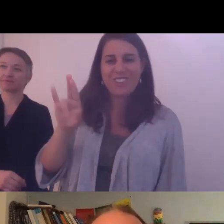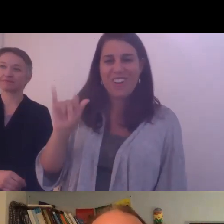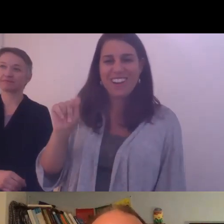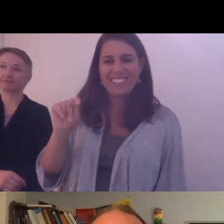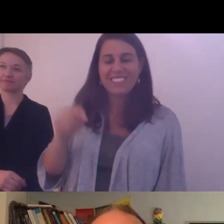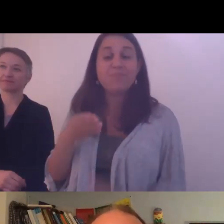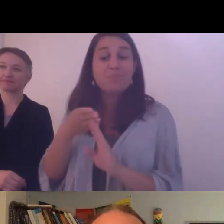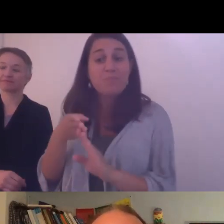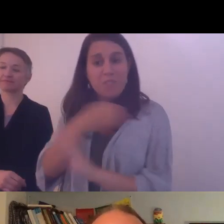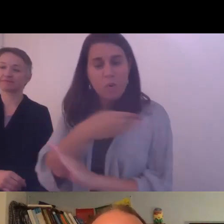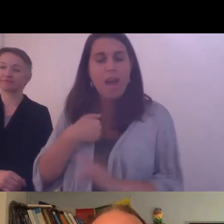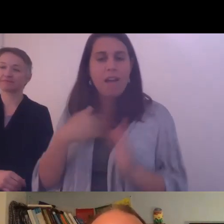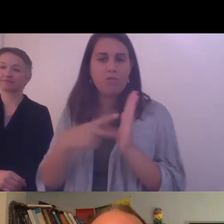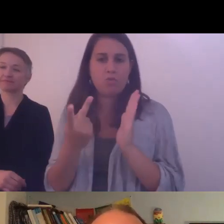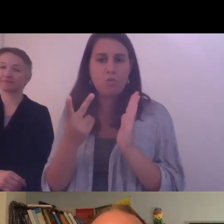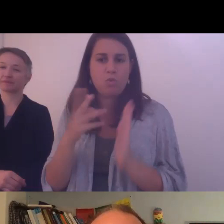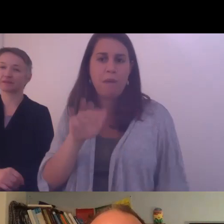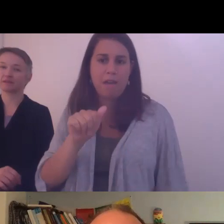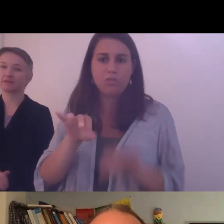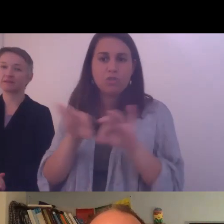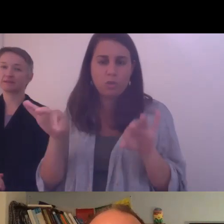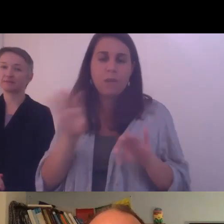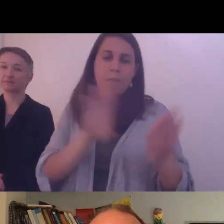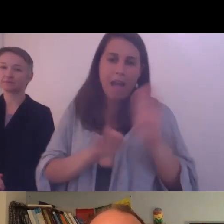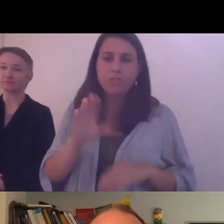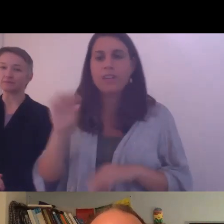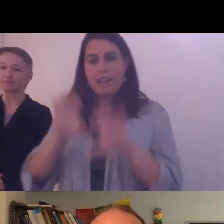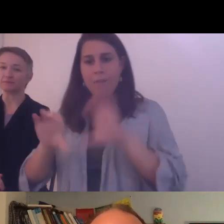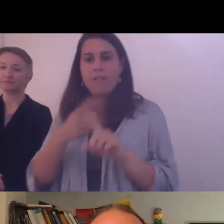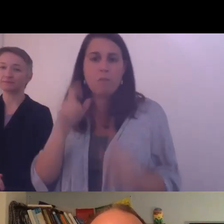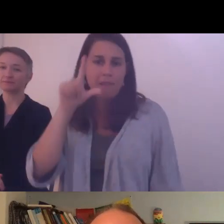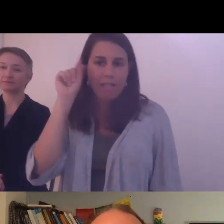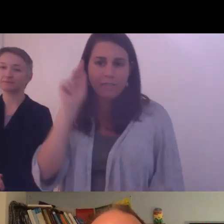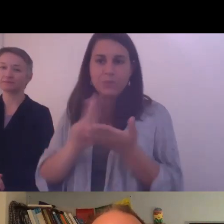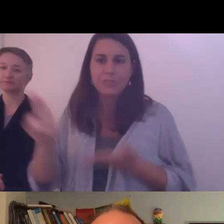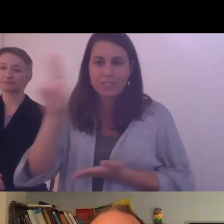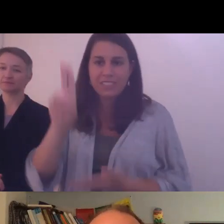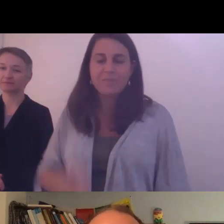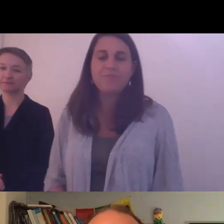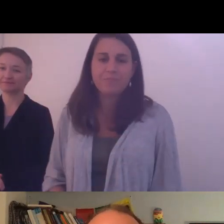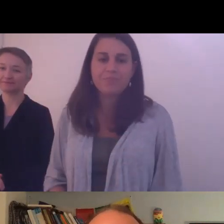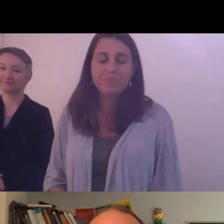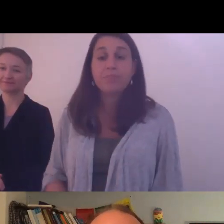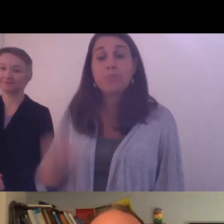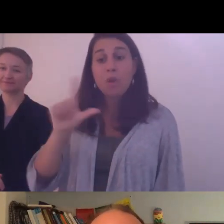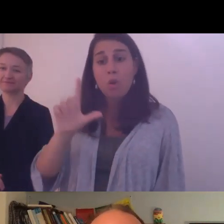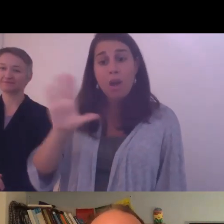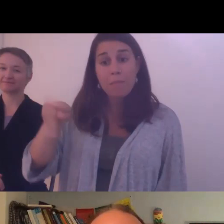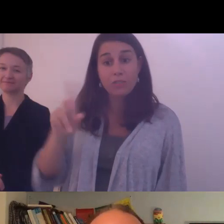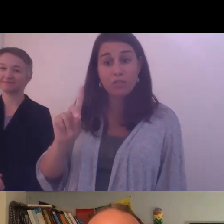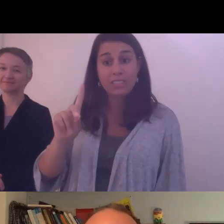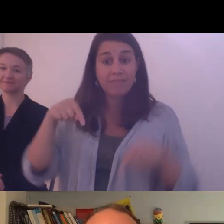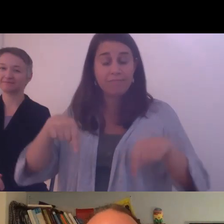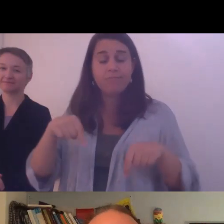that, with a dual bachelor's degree in biology and chemistry from Gallaudet University. And Lorne's PhD with us is